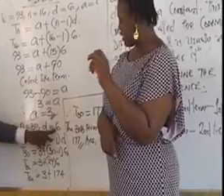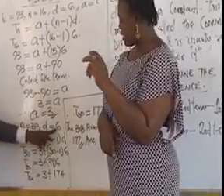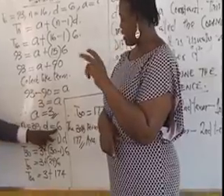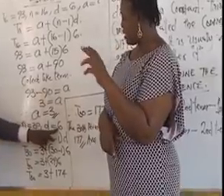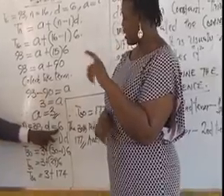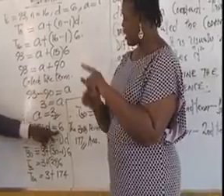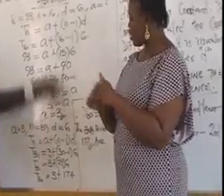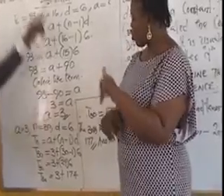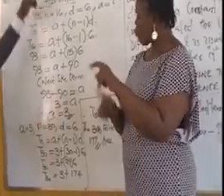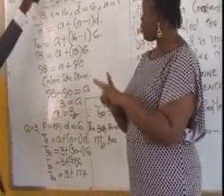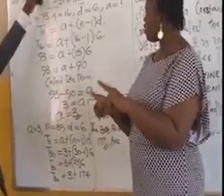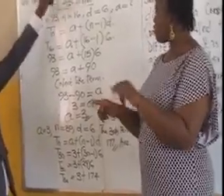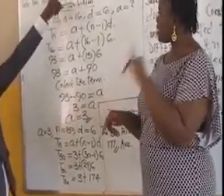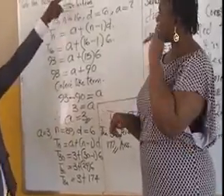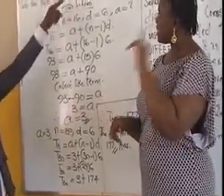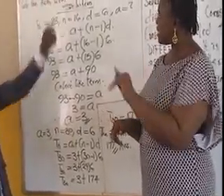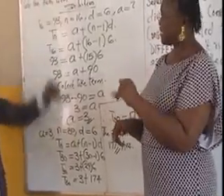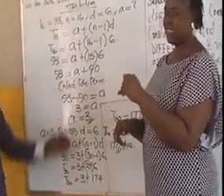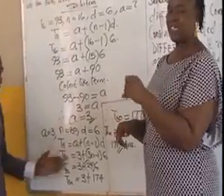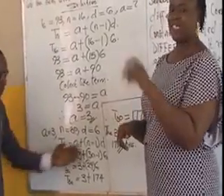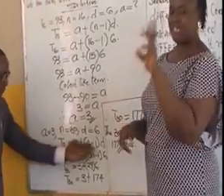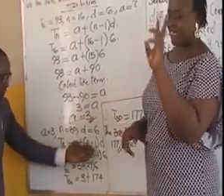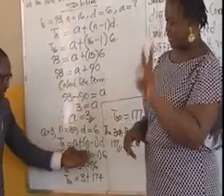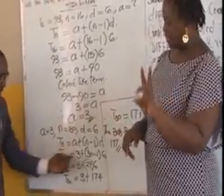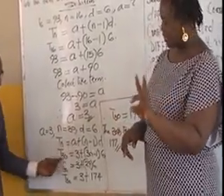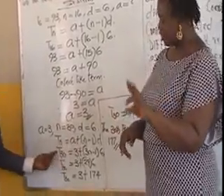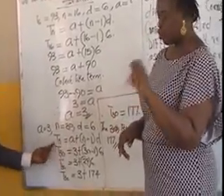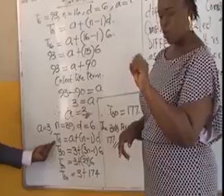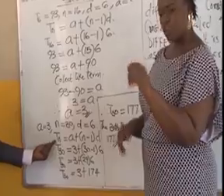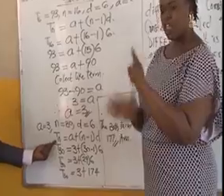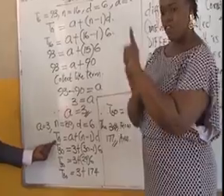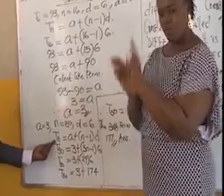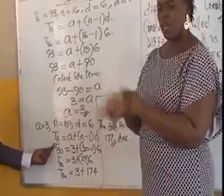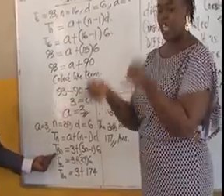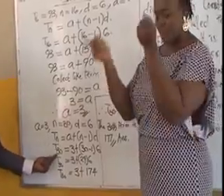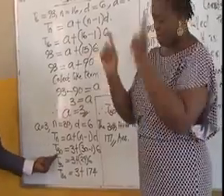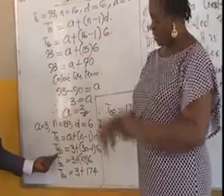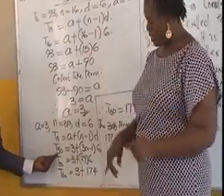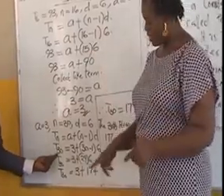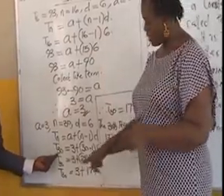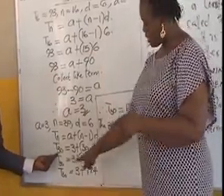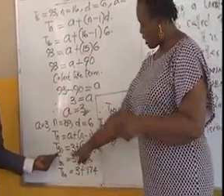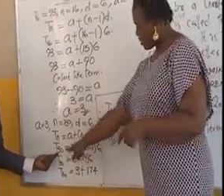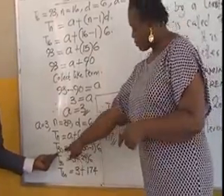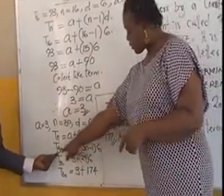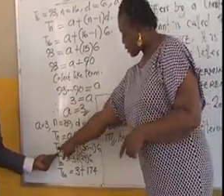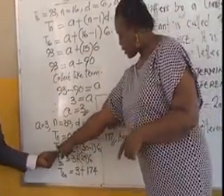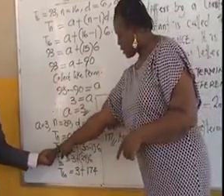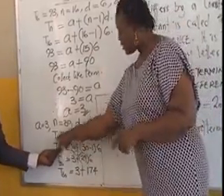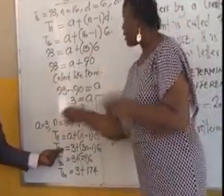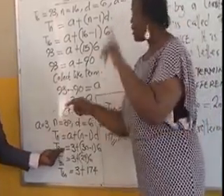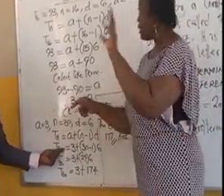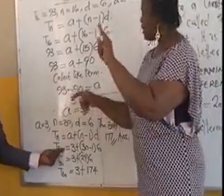The common difference is still established as 6. So we recall the formulas again and establish T. Position of N is